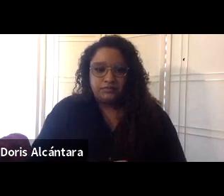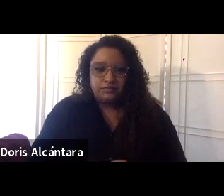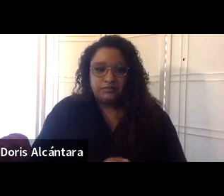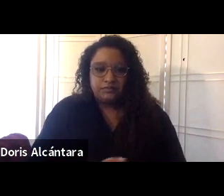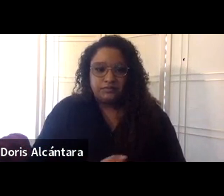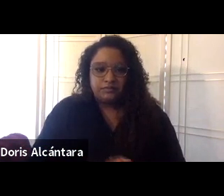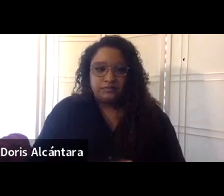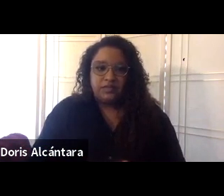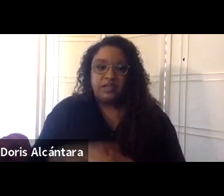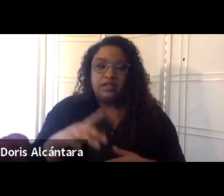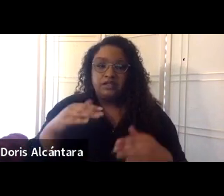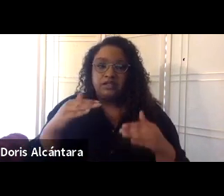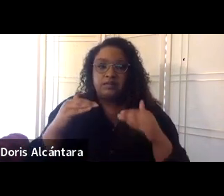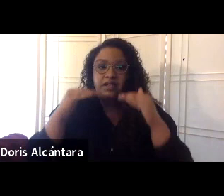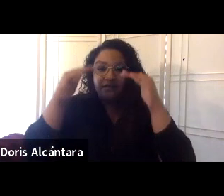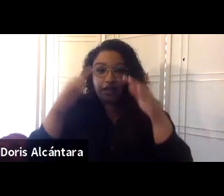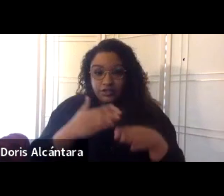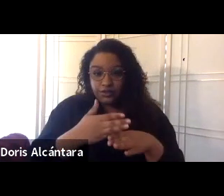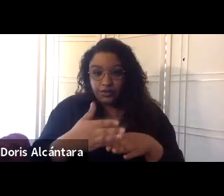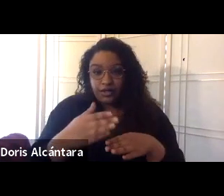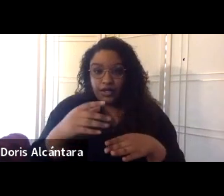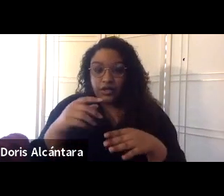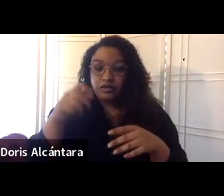Next slide, please.